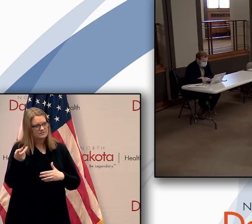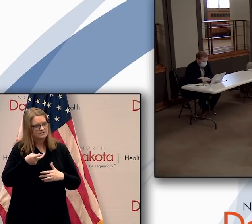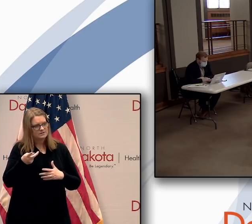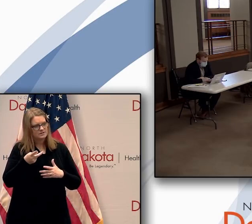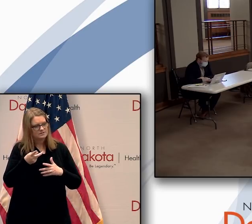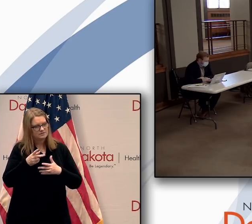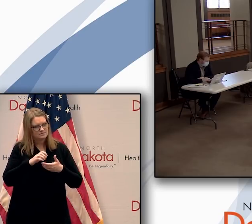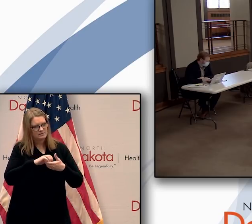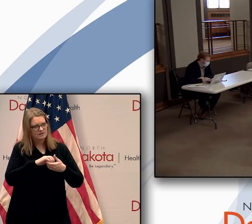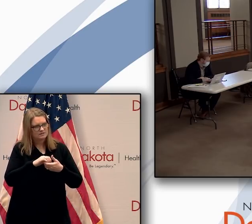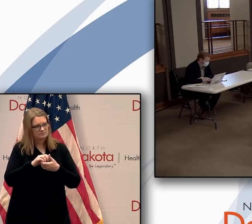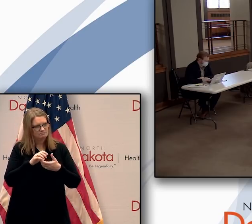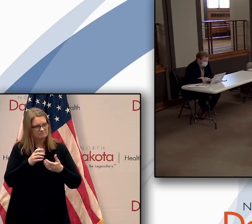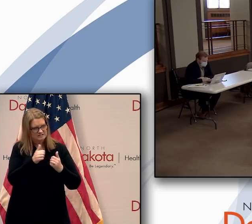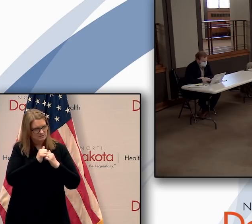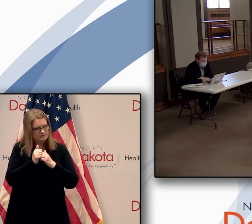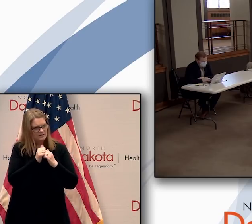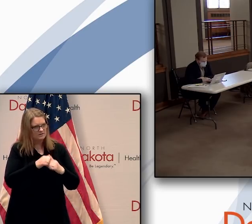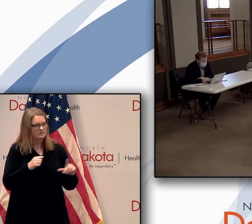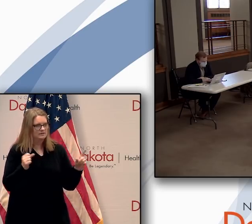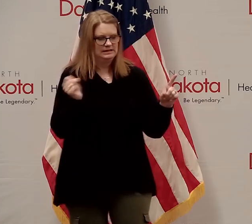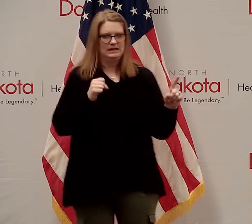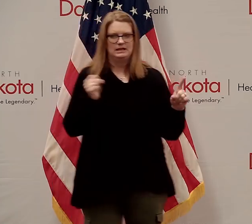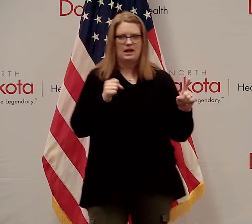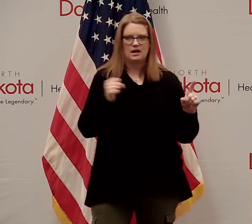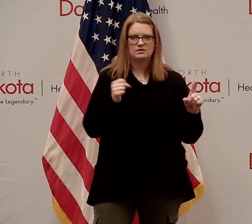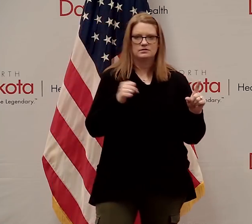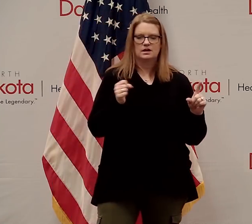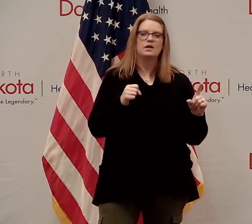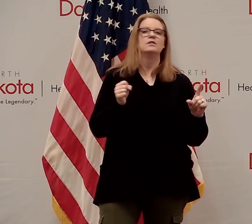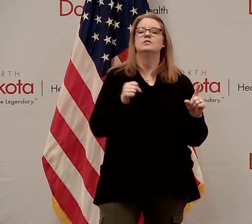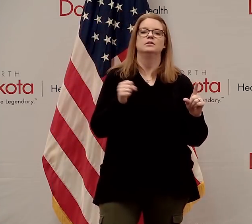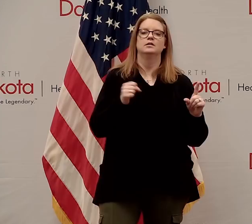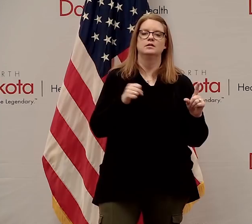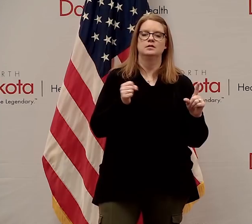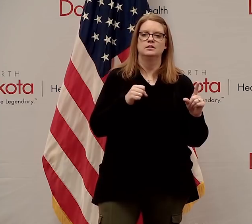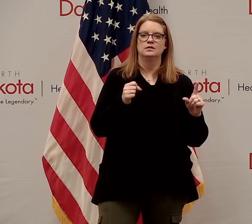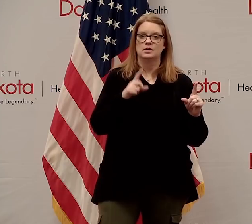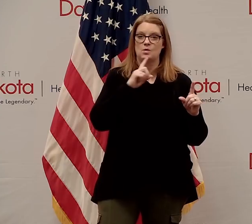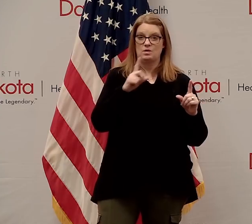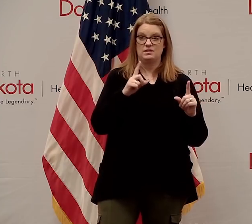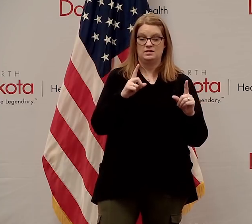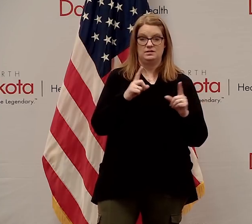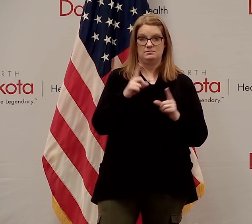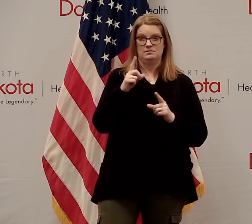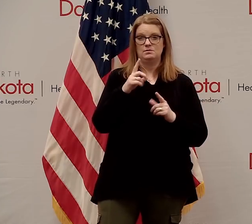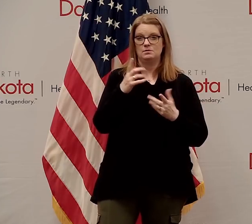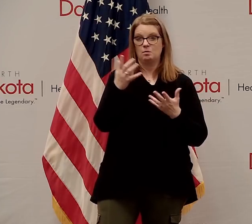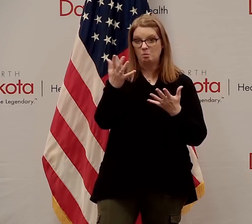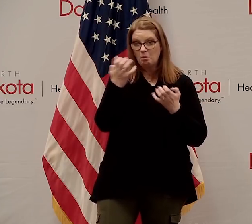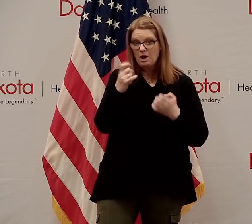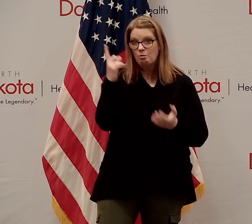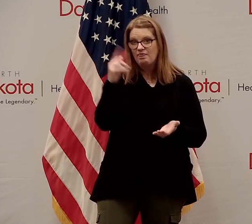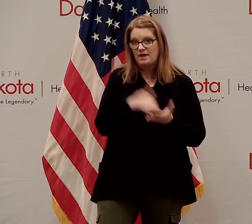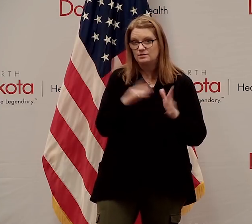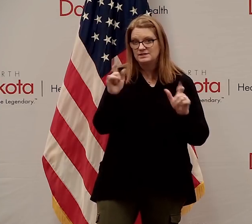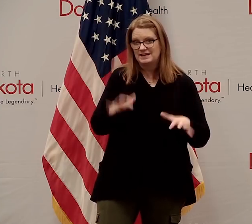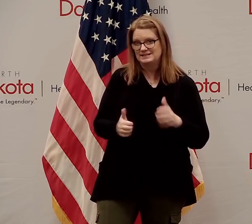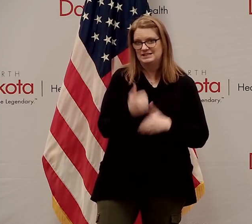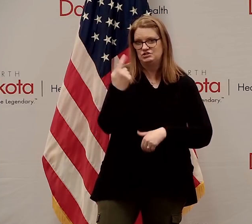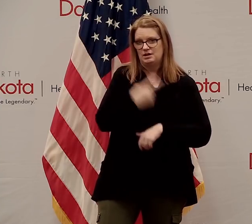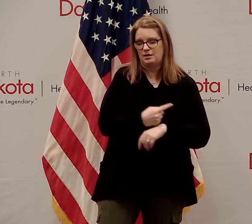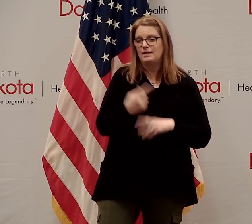hand, wouldn't you say? Absolutely. Yeah. And as I said yesterday, I mean, we would like to get above 1,000 a day in capacity and then grow from